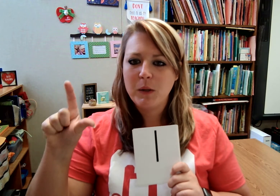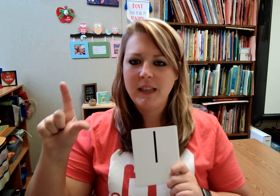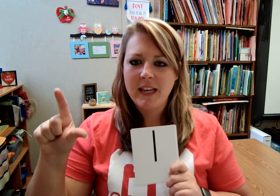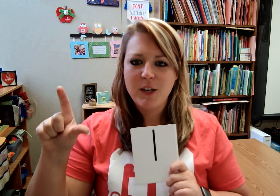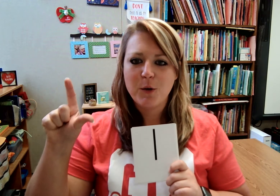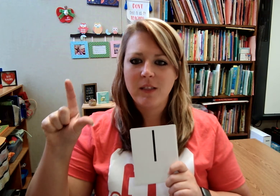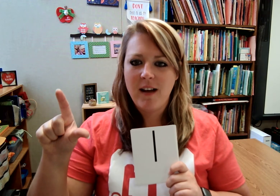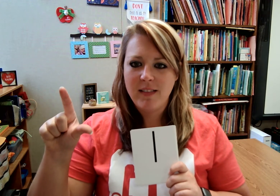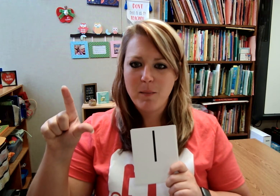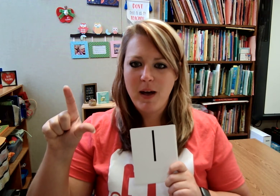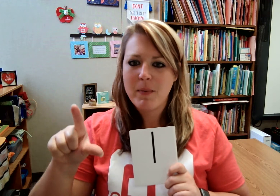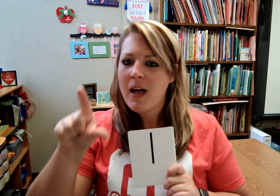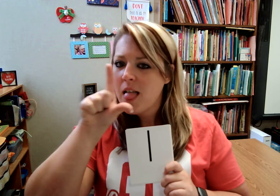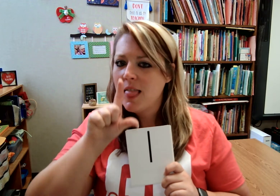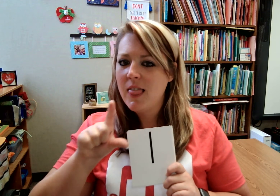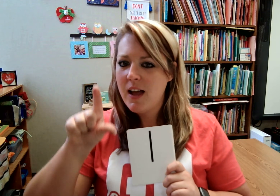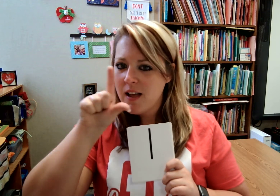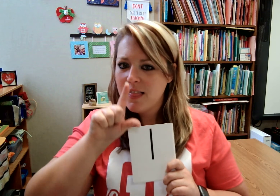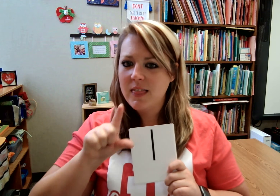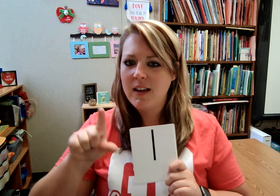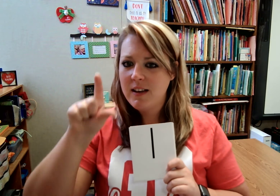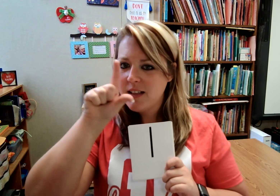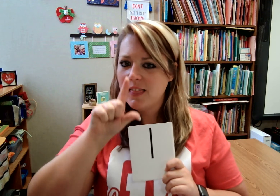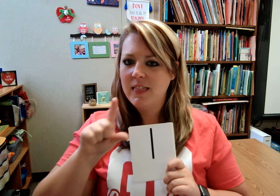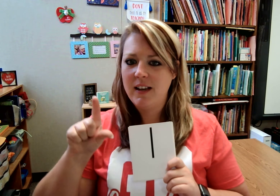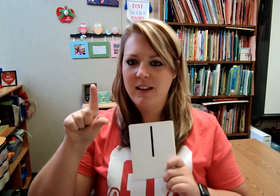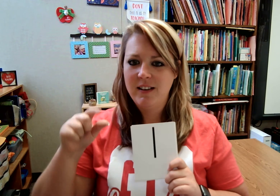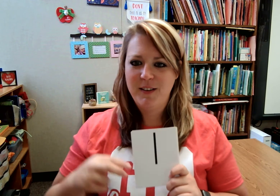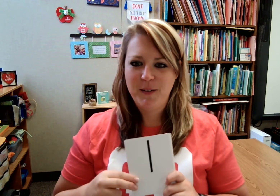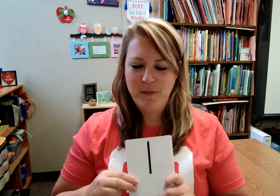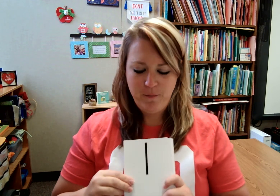lick your lollipop. L, l, l.